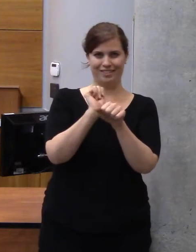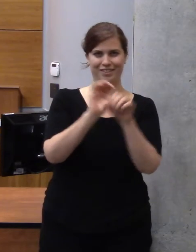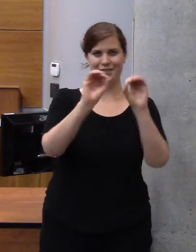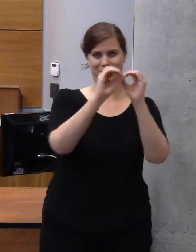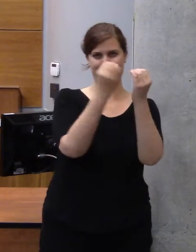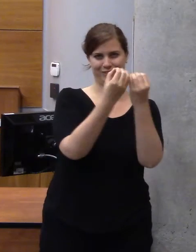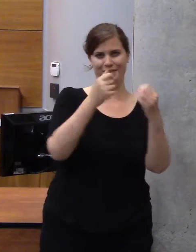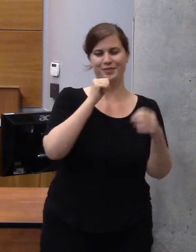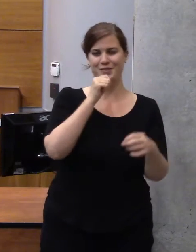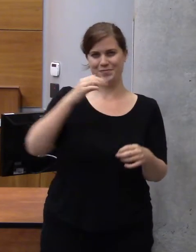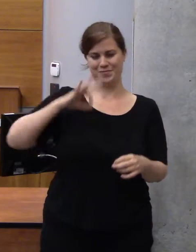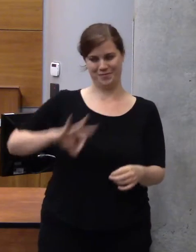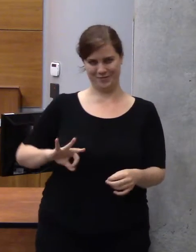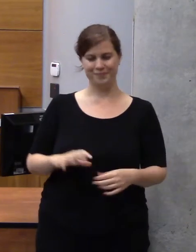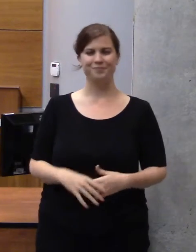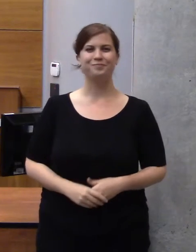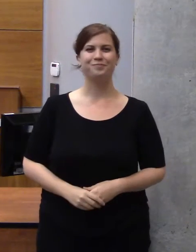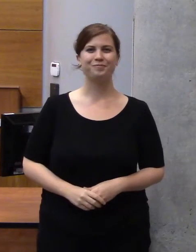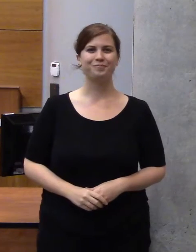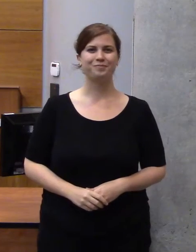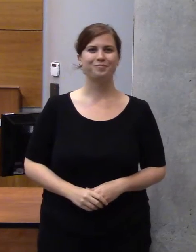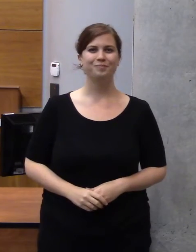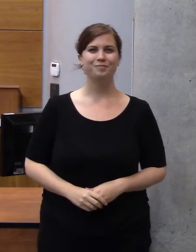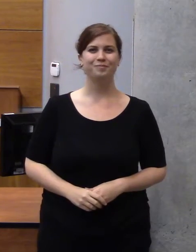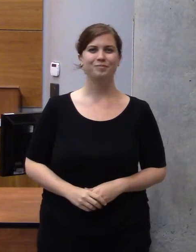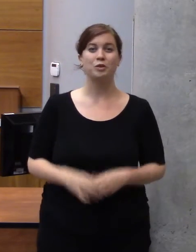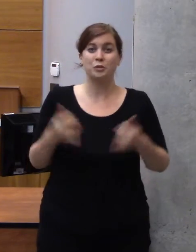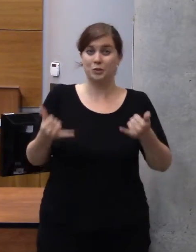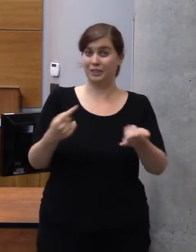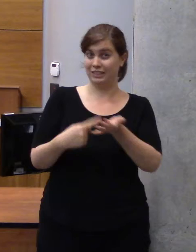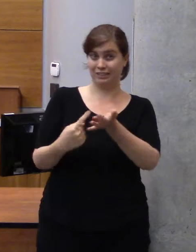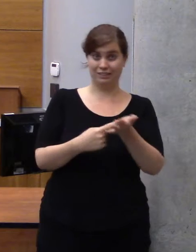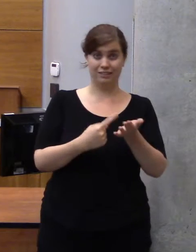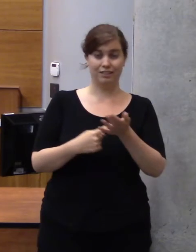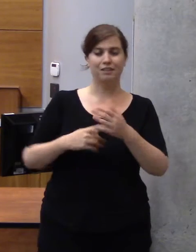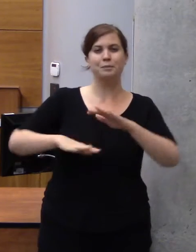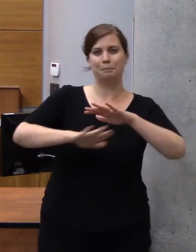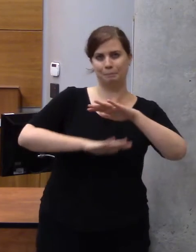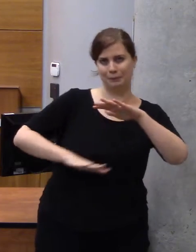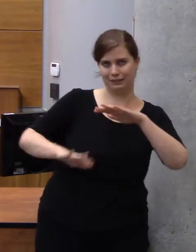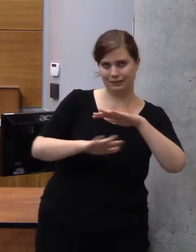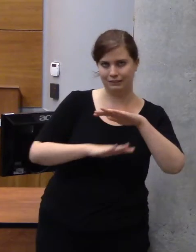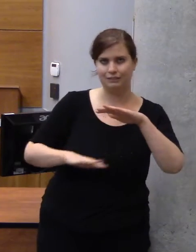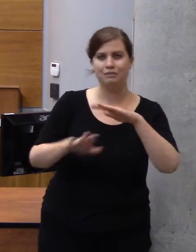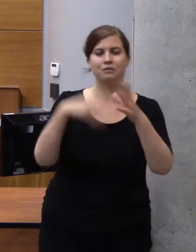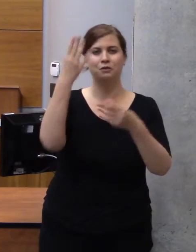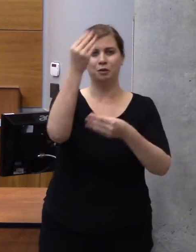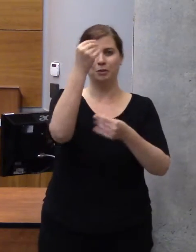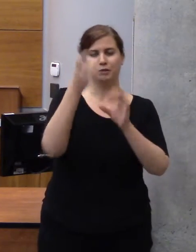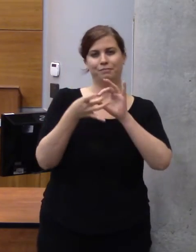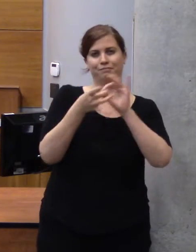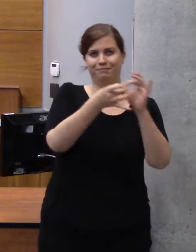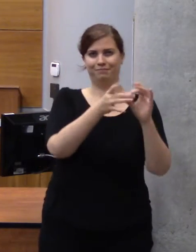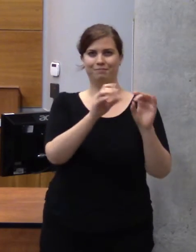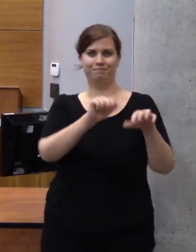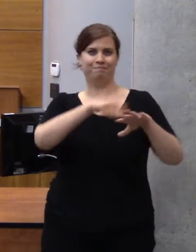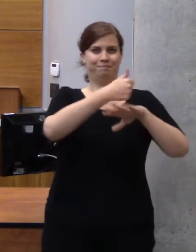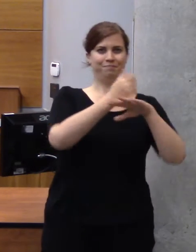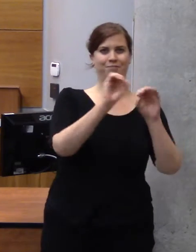the basics of how to run a not-for-profit so that if you are responsible for that at some point in your career, you'll be able to have